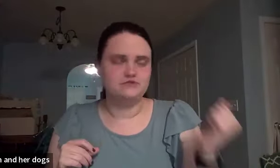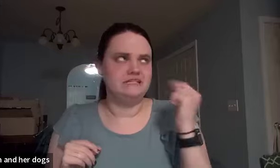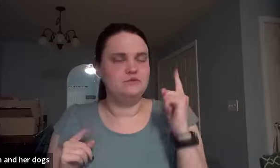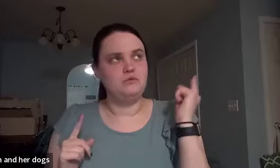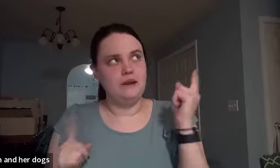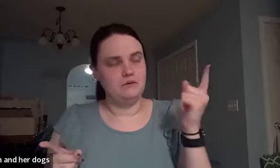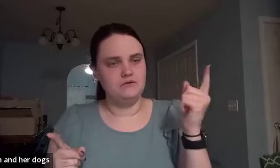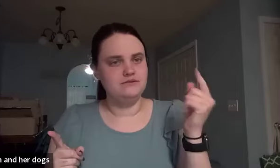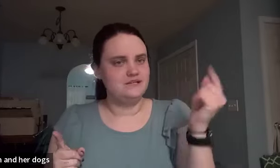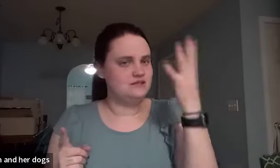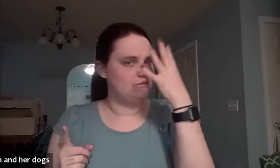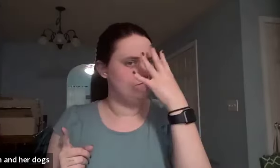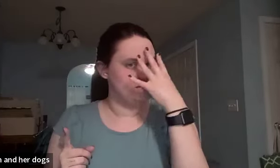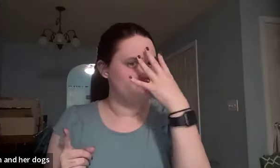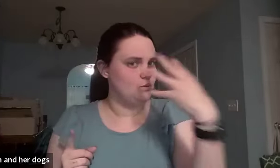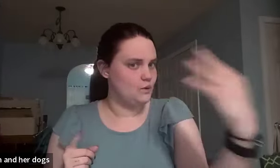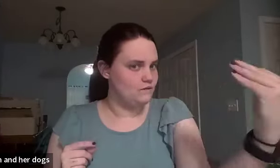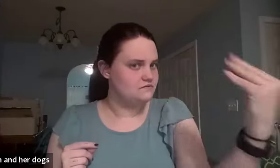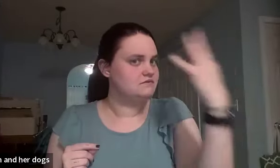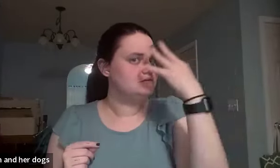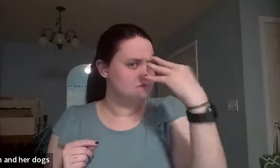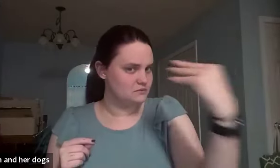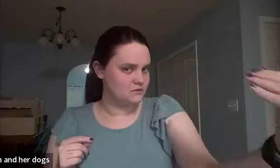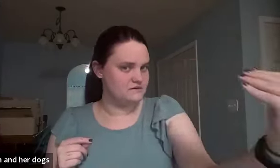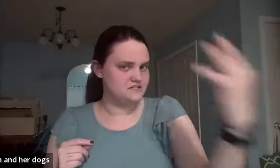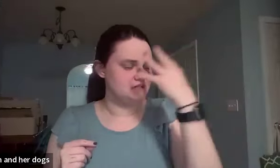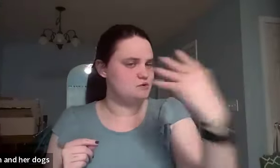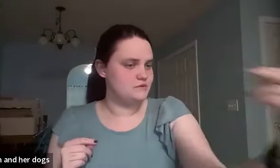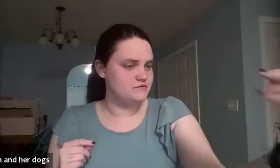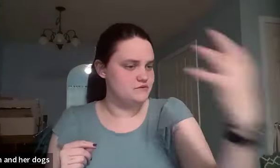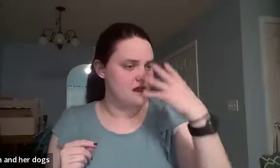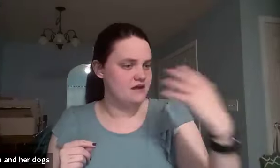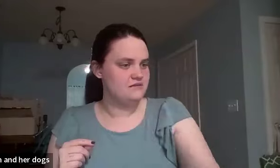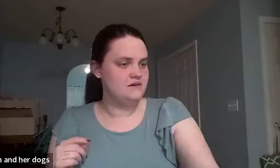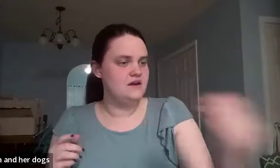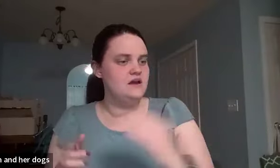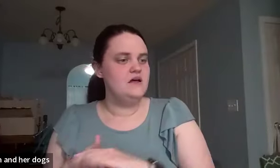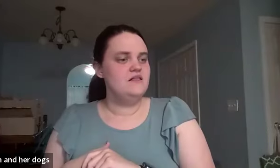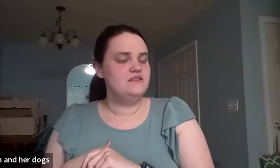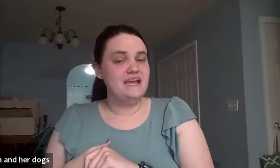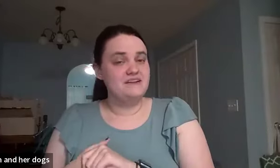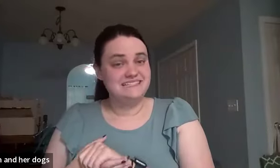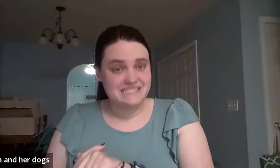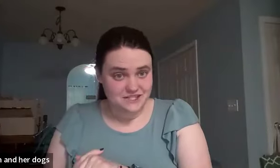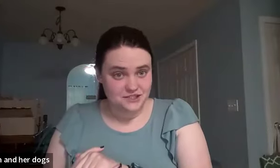which we did with werewolf because we did wolfman. So wolf, wolf. I just want to do a quick review of that. Then we have